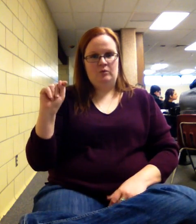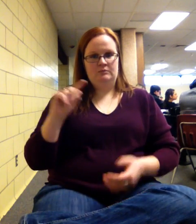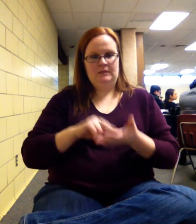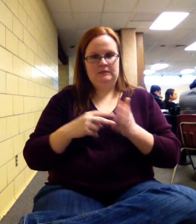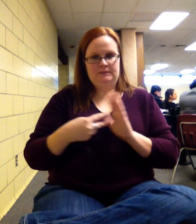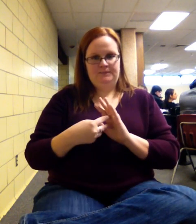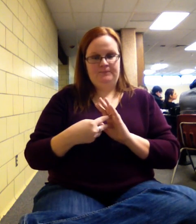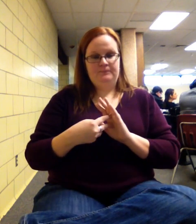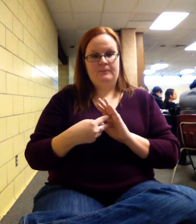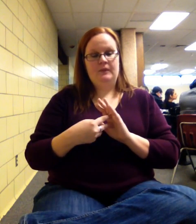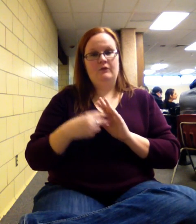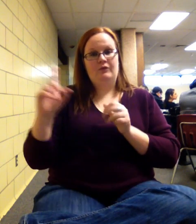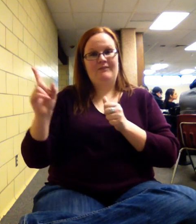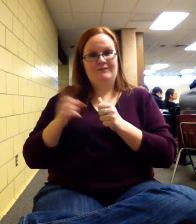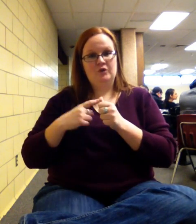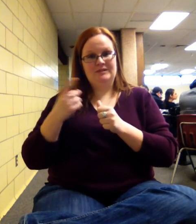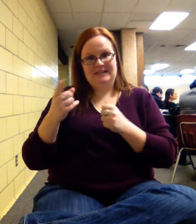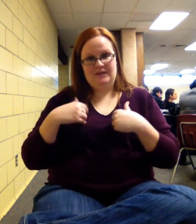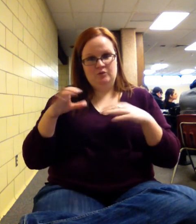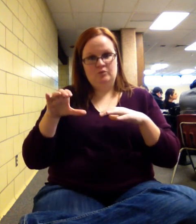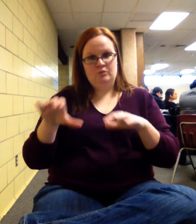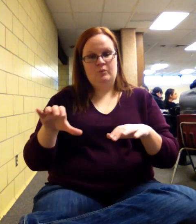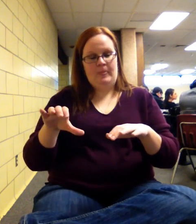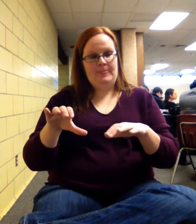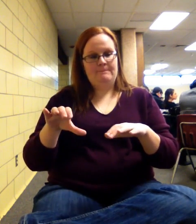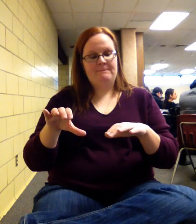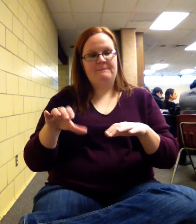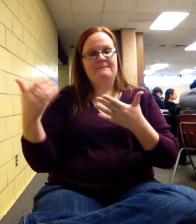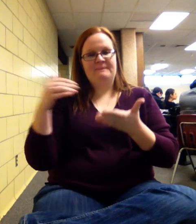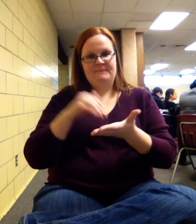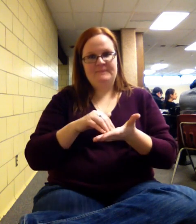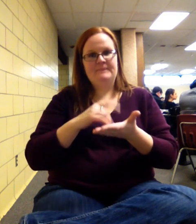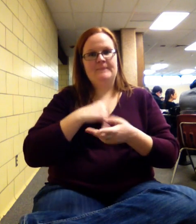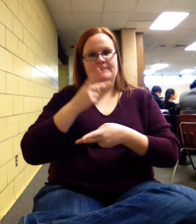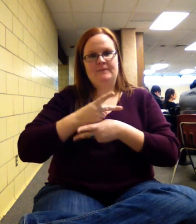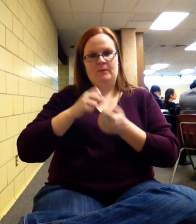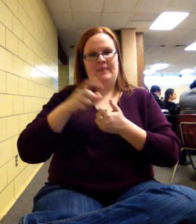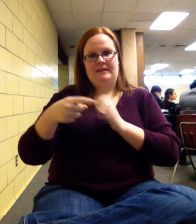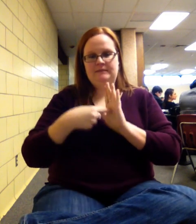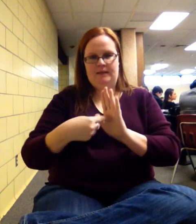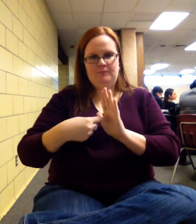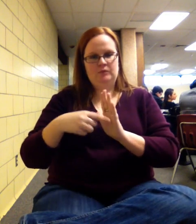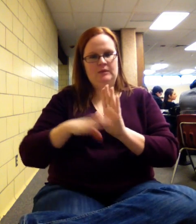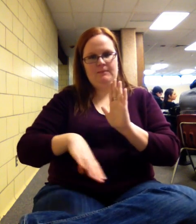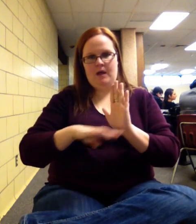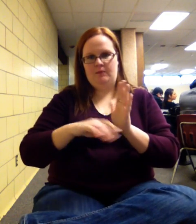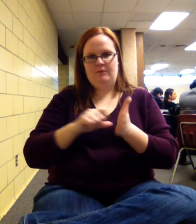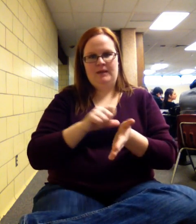So in the first one that he has you do, and again, I'm just going to stick with his examples at the bottom of page 128. He's saying,